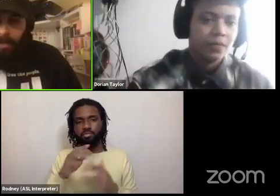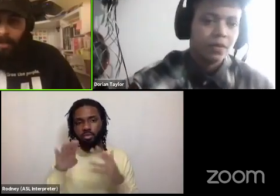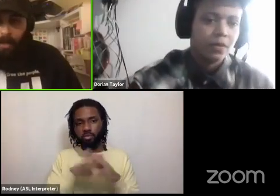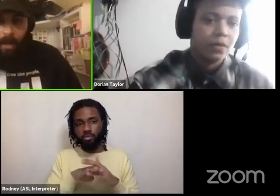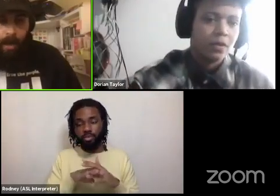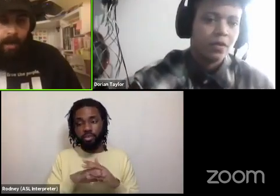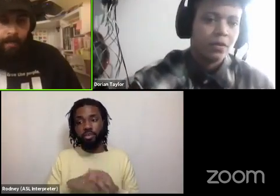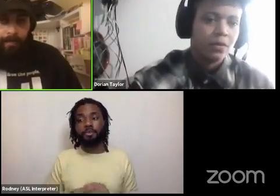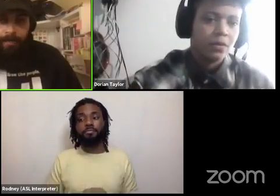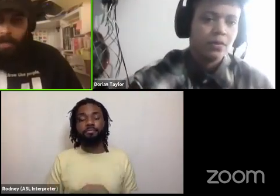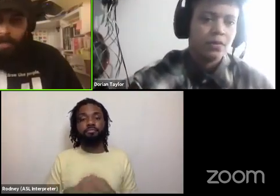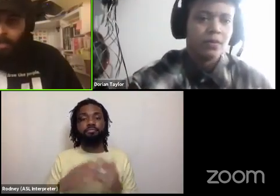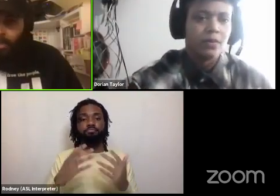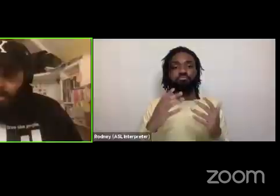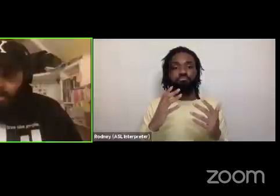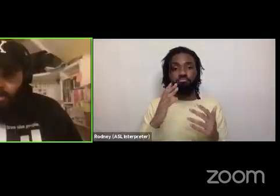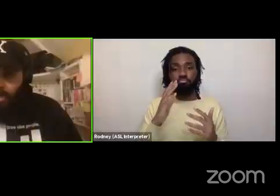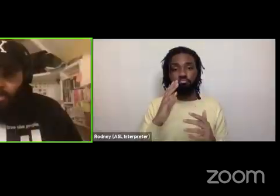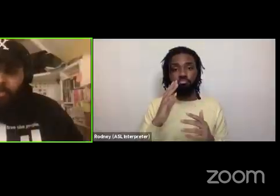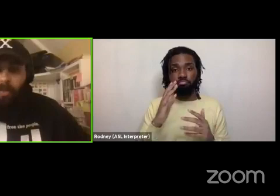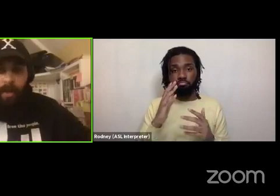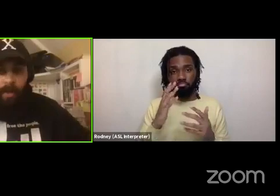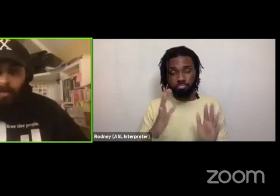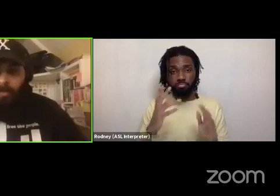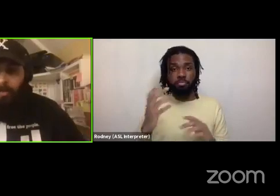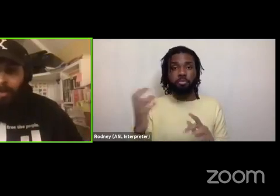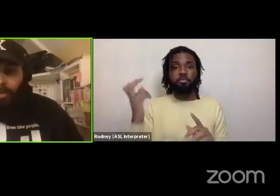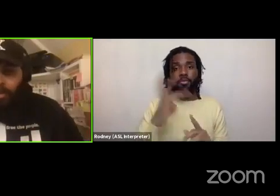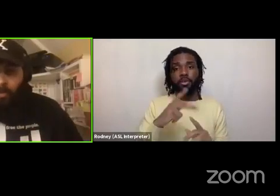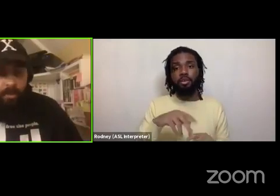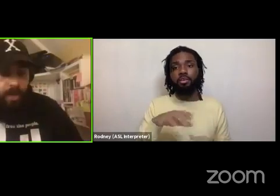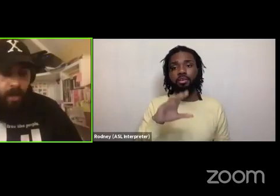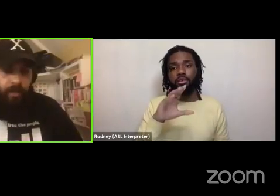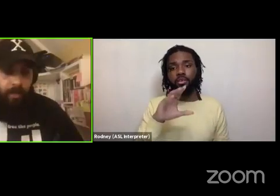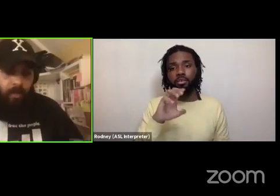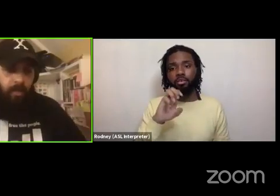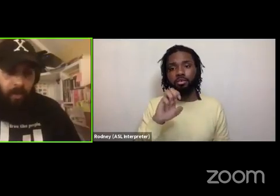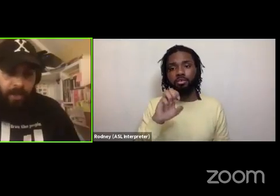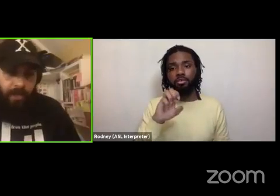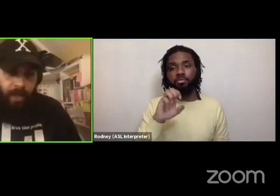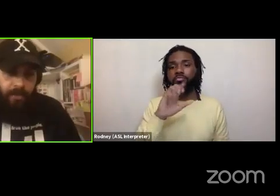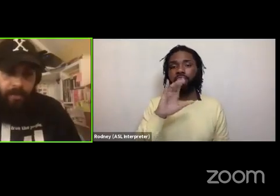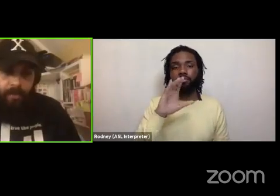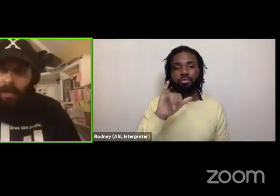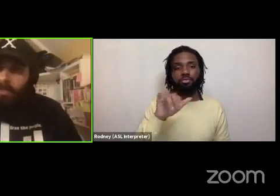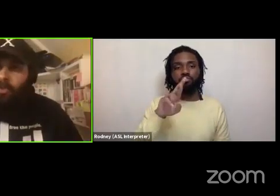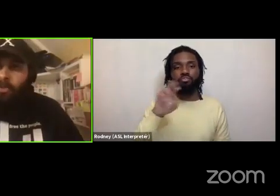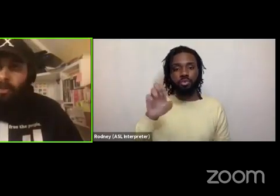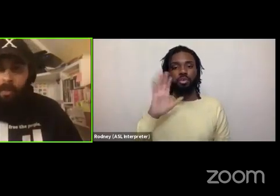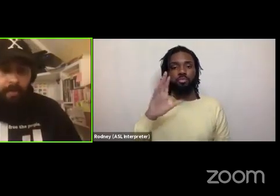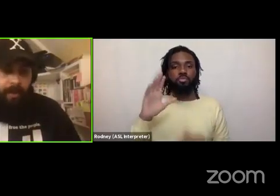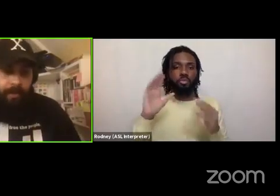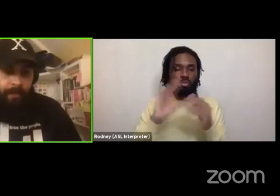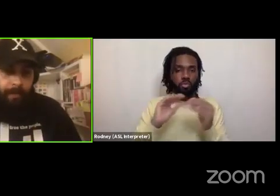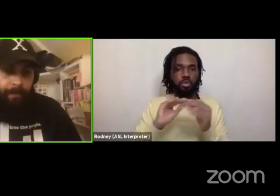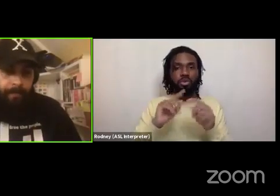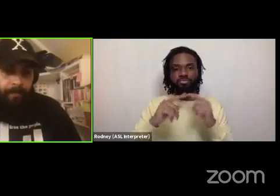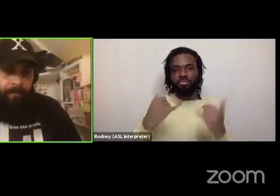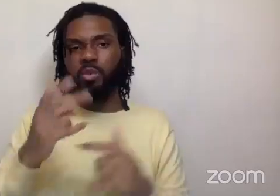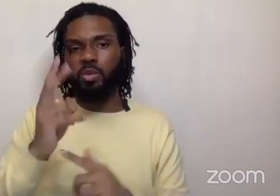back. And Cyree we'll talk, and then we'll go to question and answer after that. So a 2-minute break.